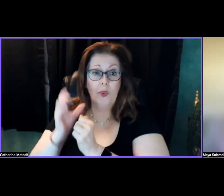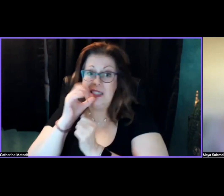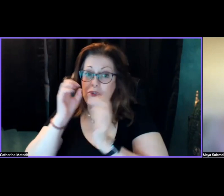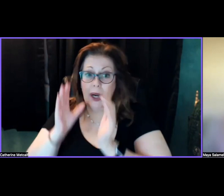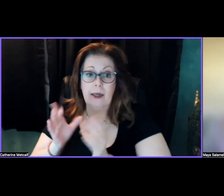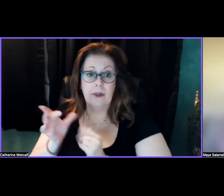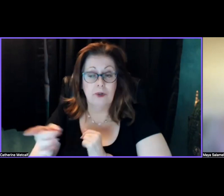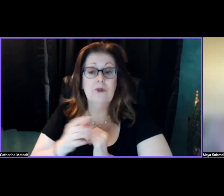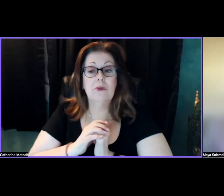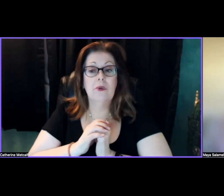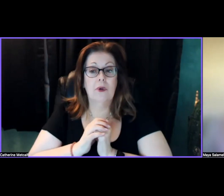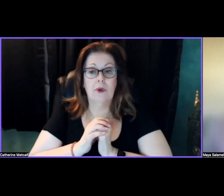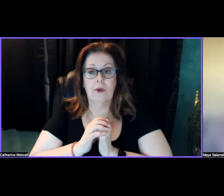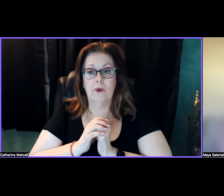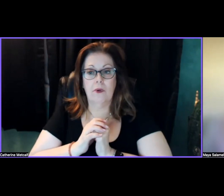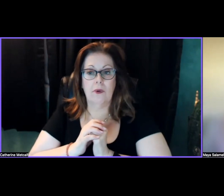a mouth.